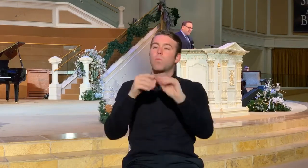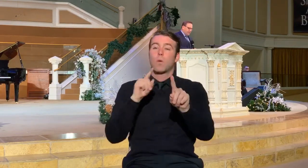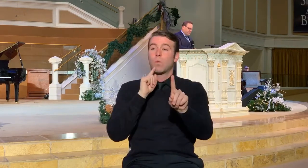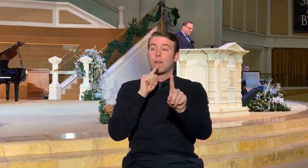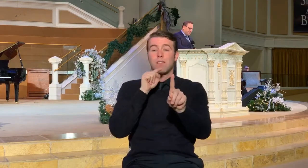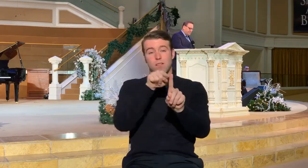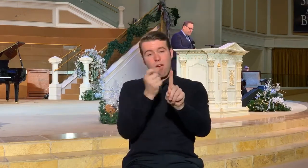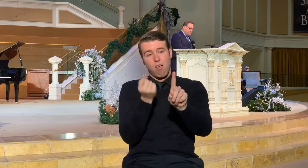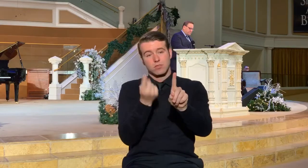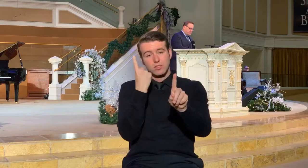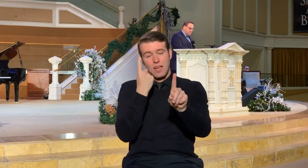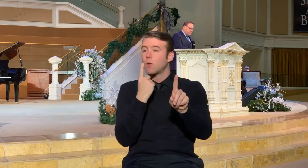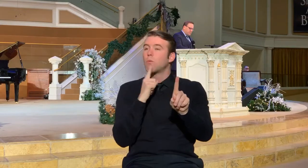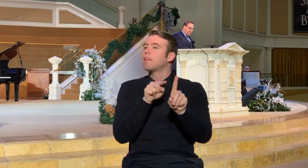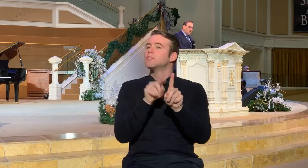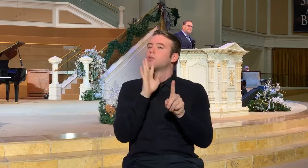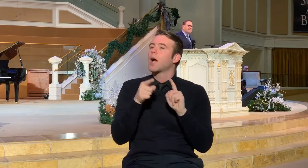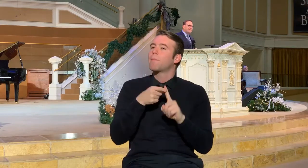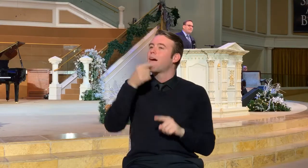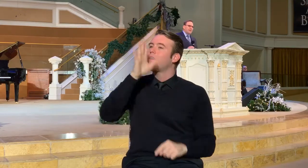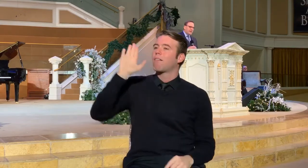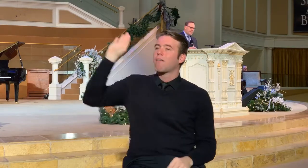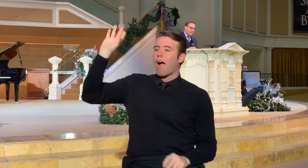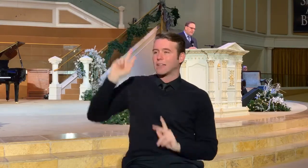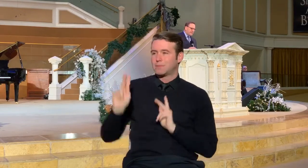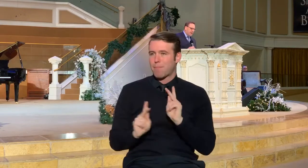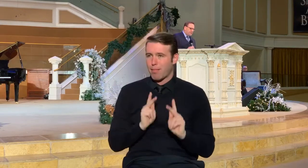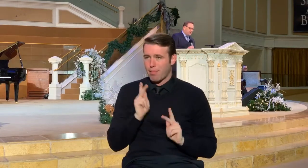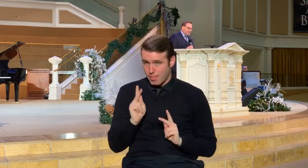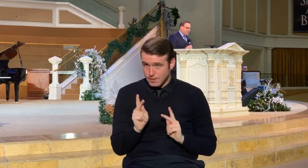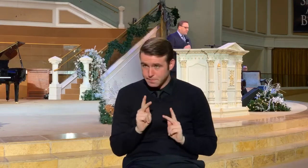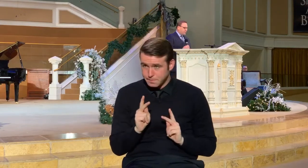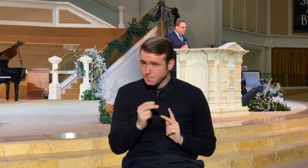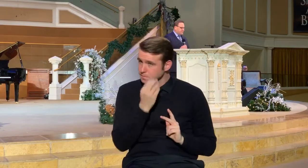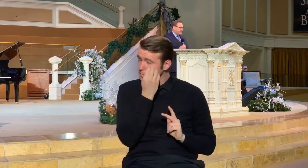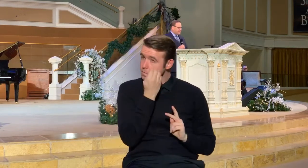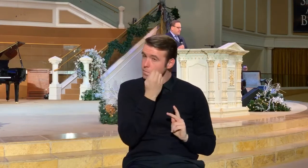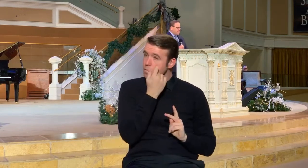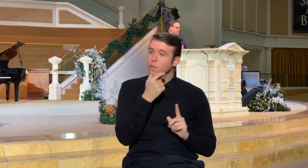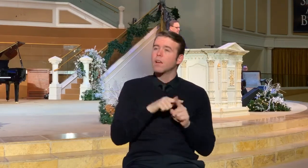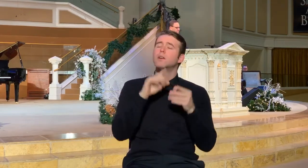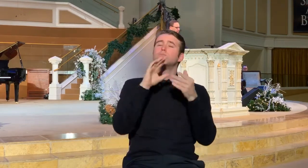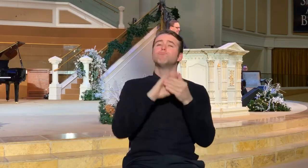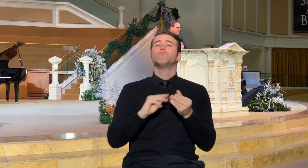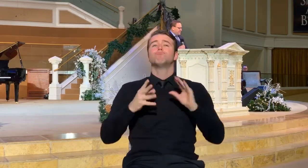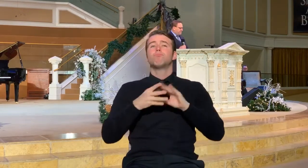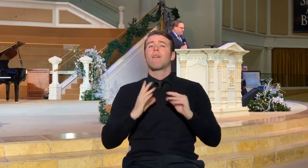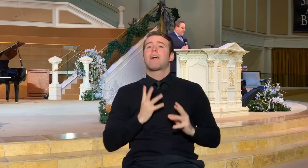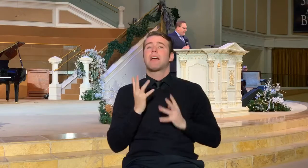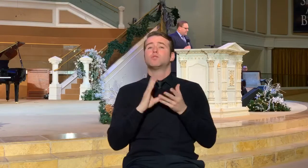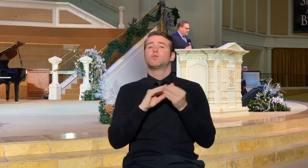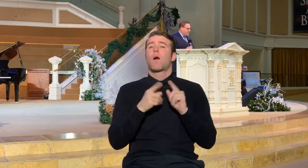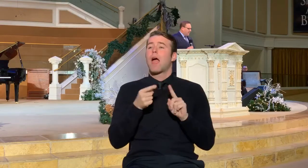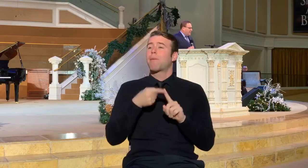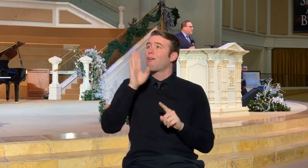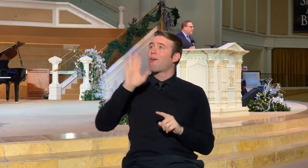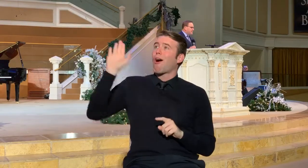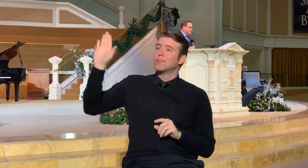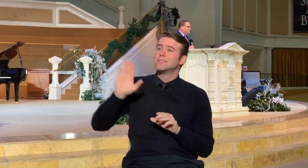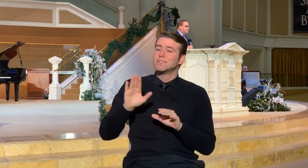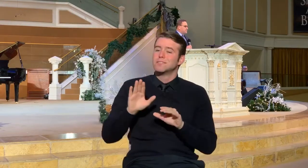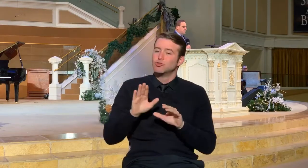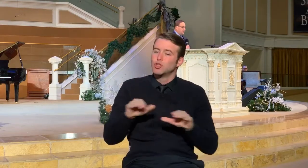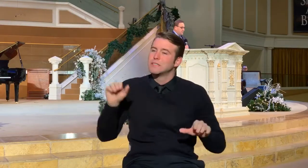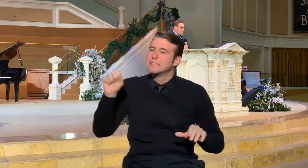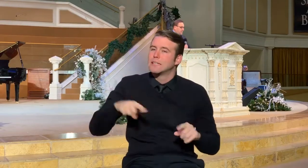God's people. More specifically, it is not just a description, but is in fact a